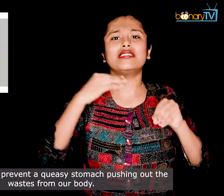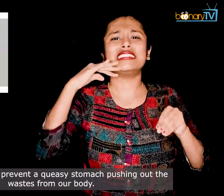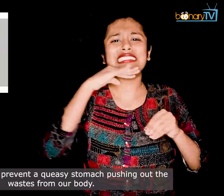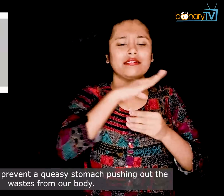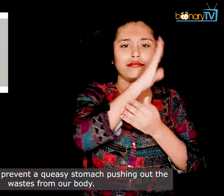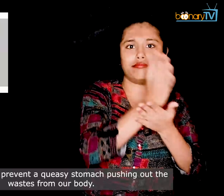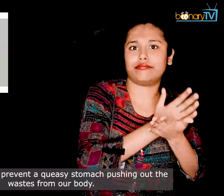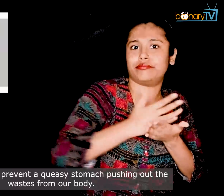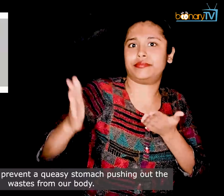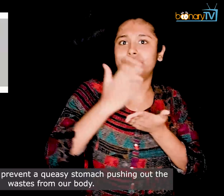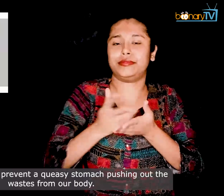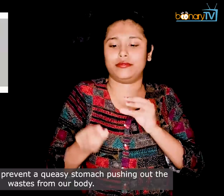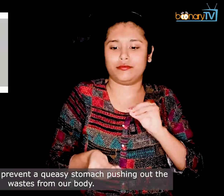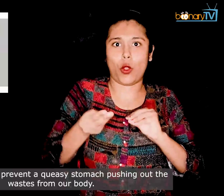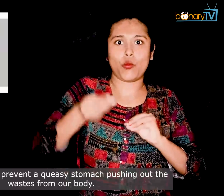waste from our body.